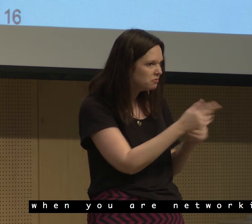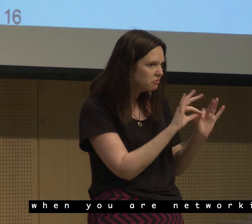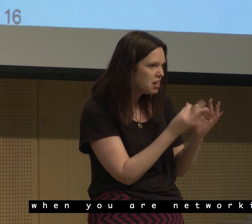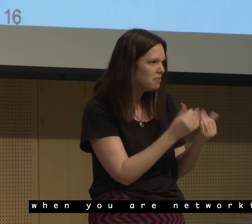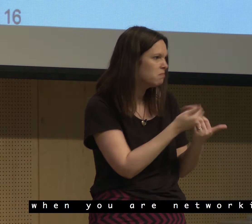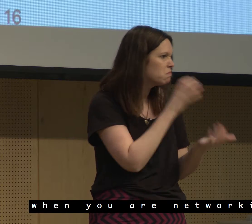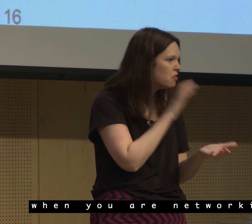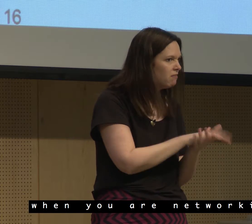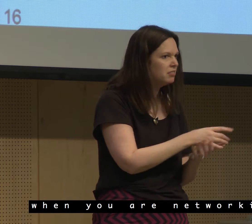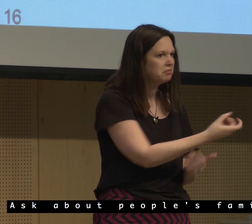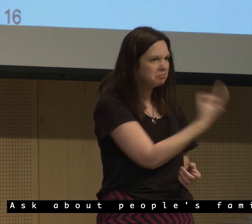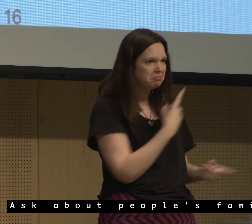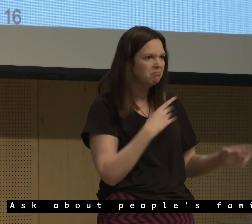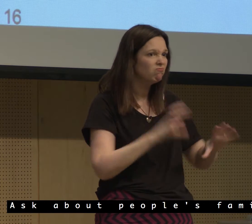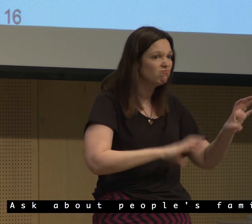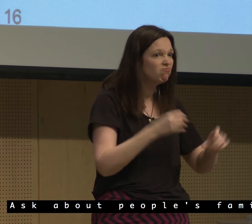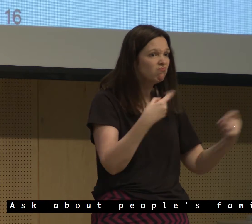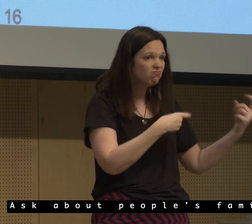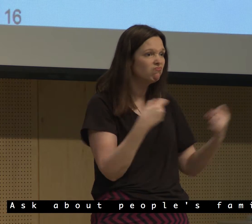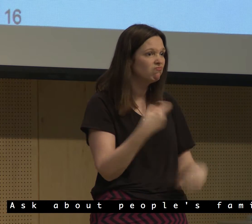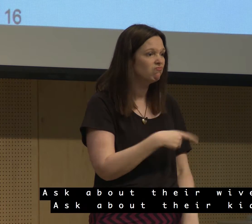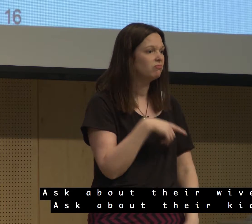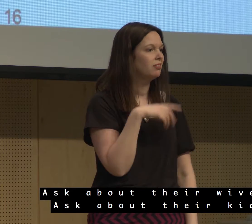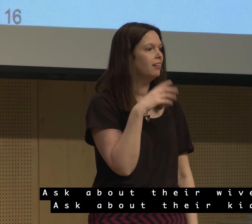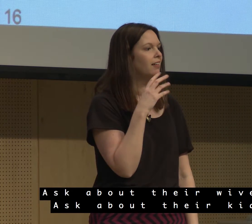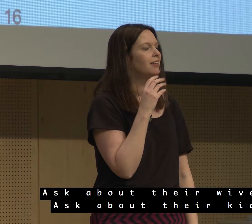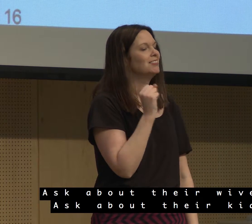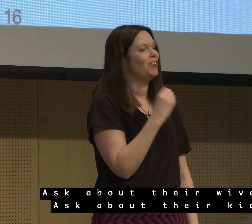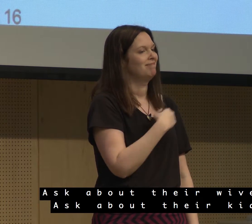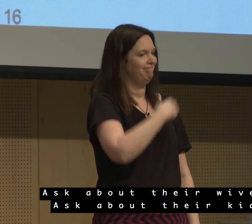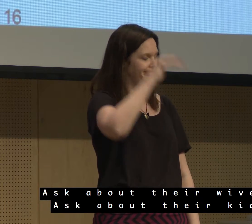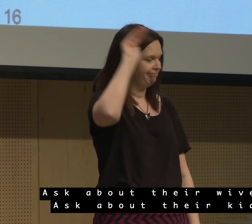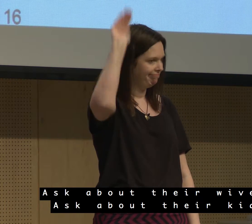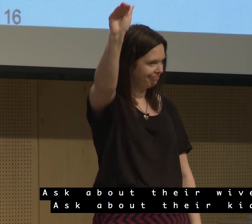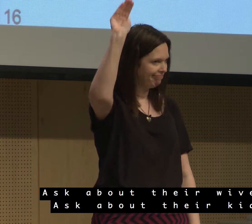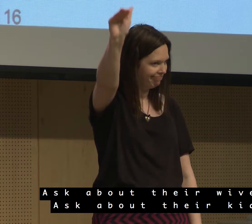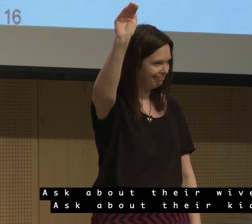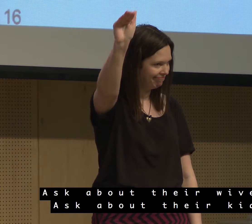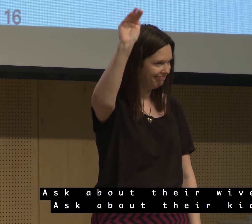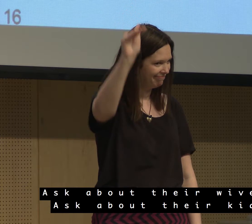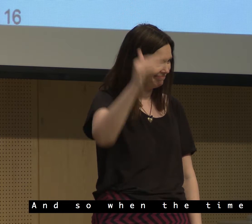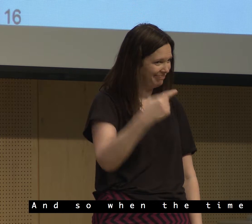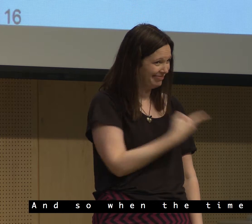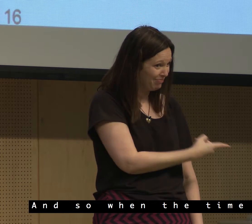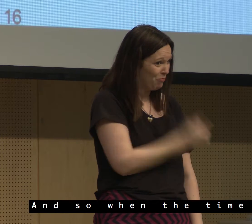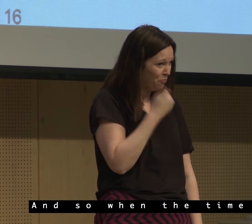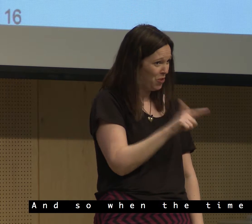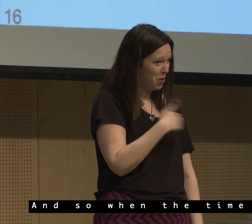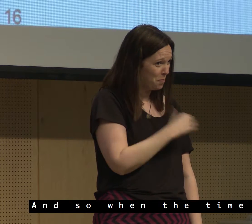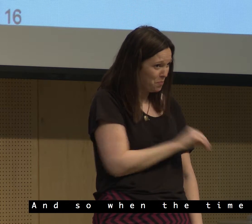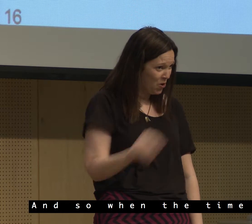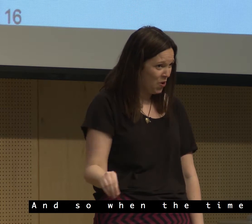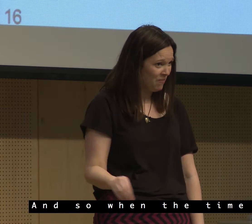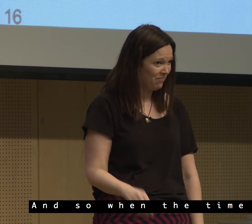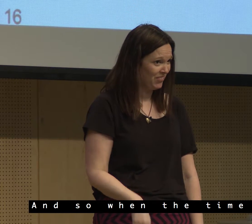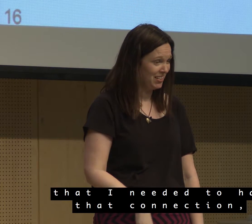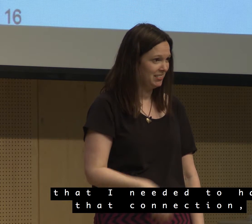are networking. Ask about people's families, ask about their wives, ask about their kids. And so when the time came